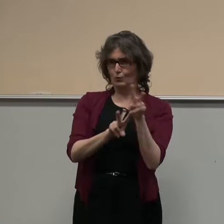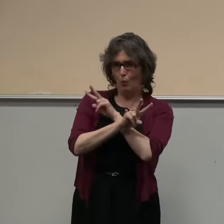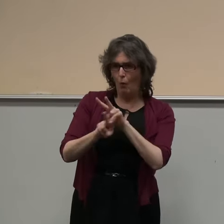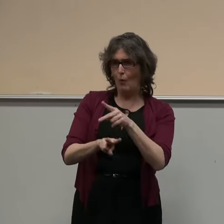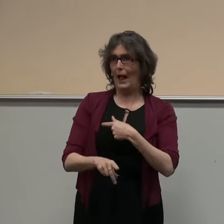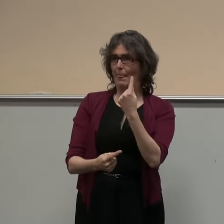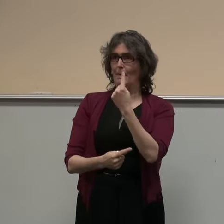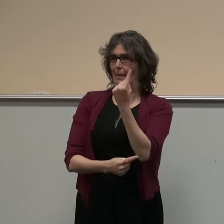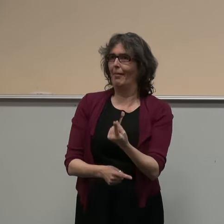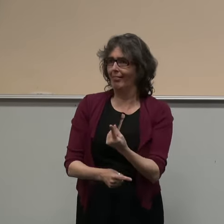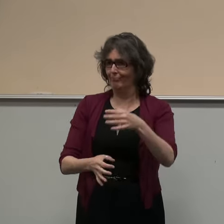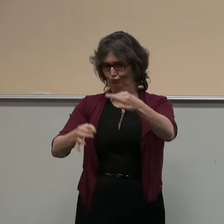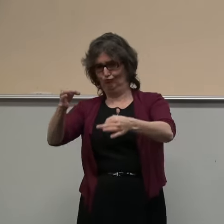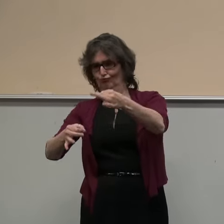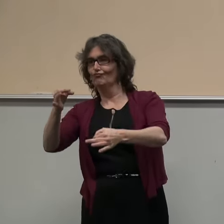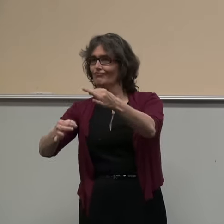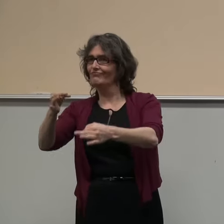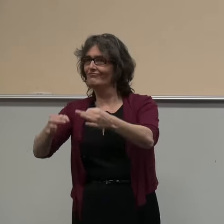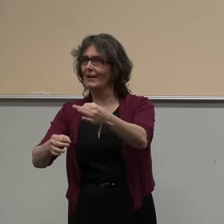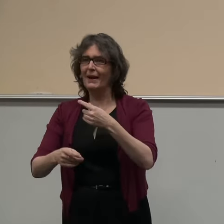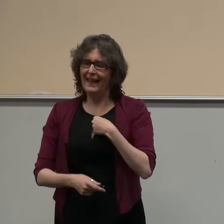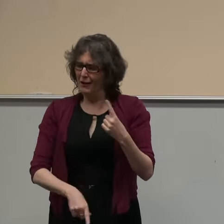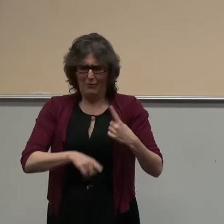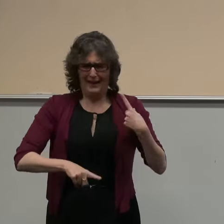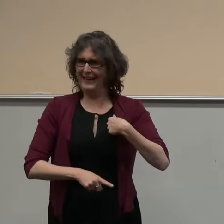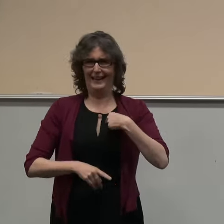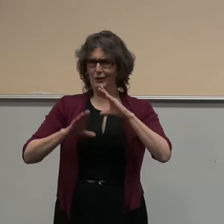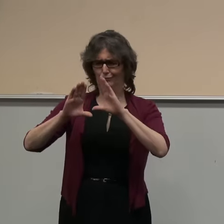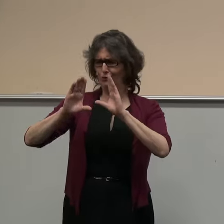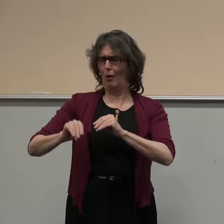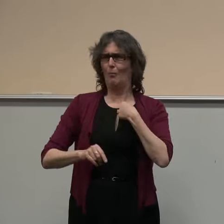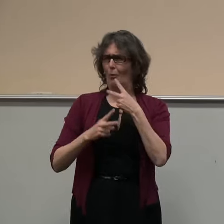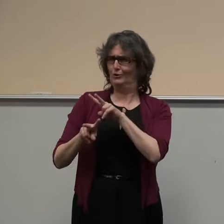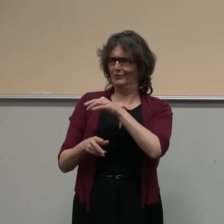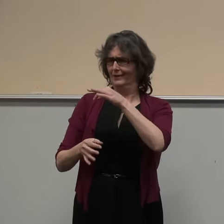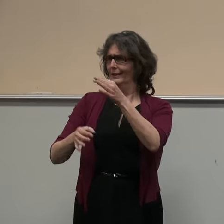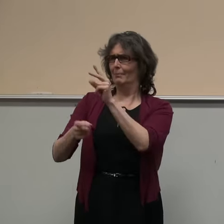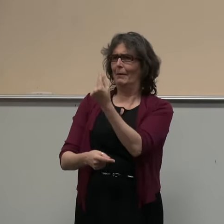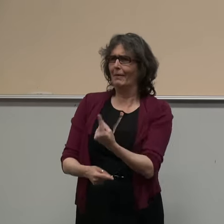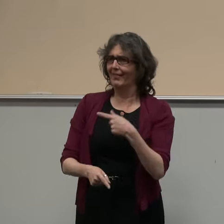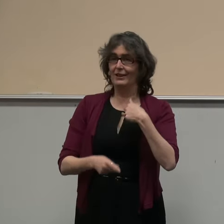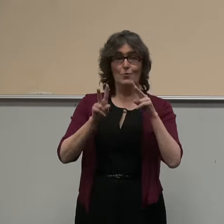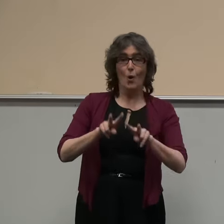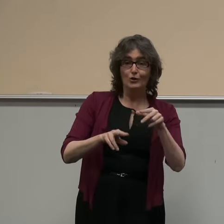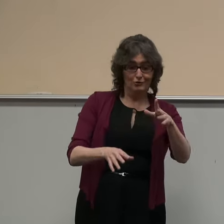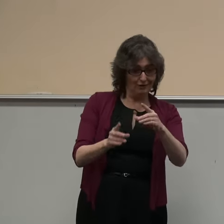you. But the puppeteers, they're just like background static.